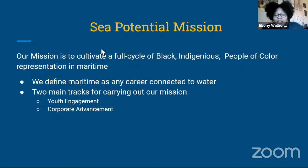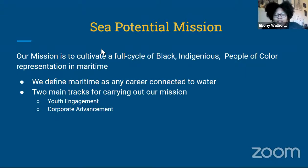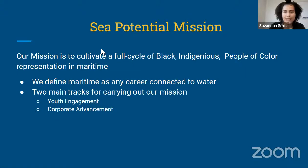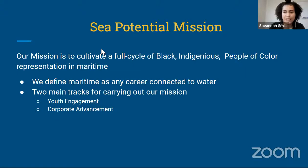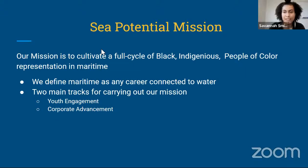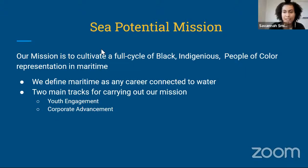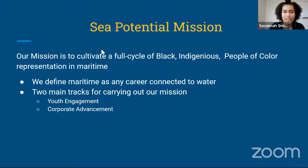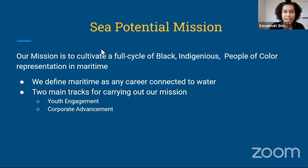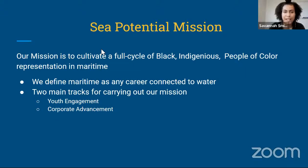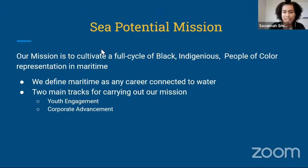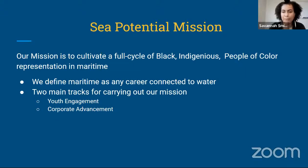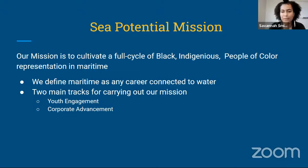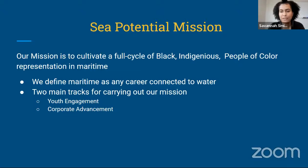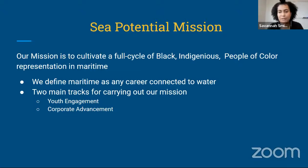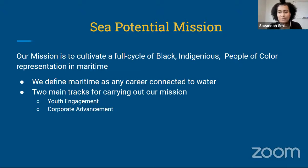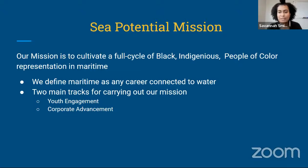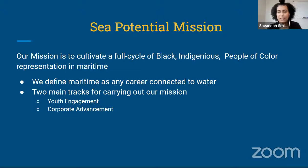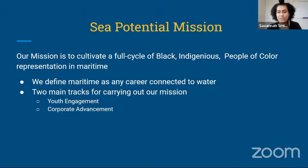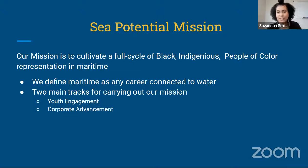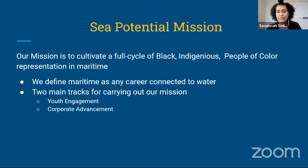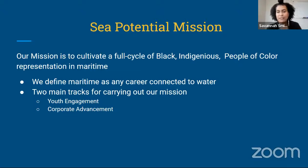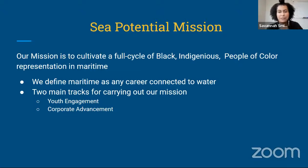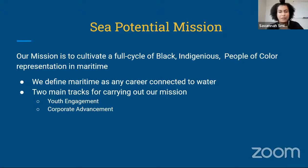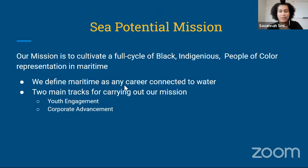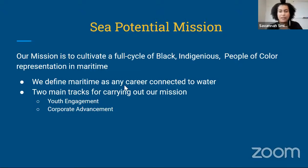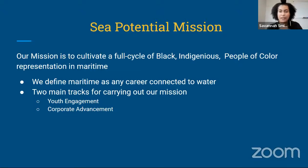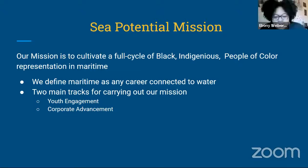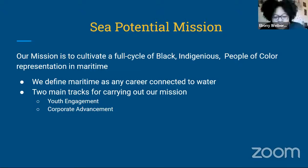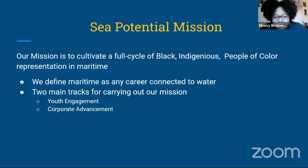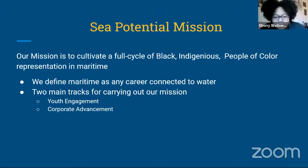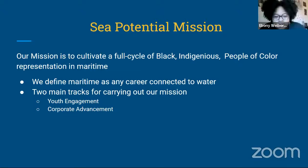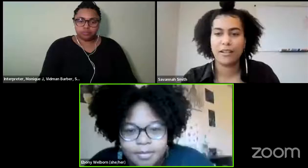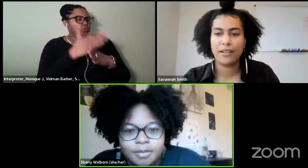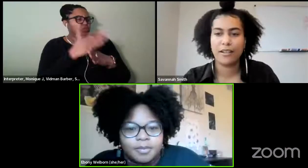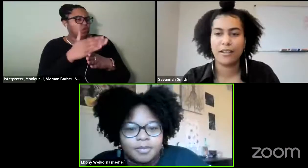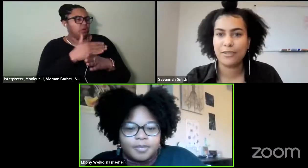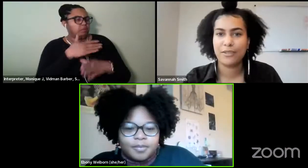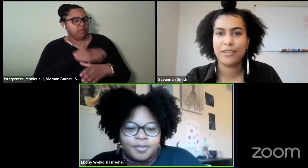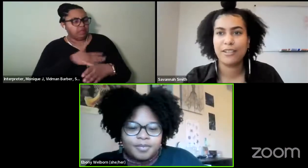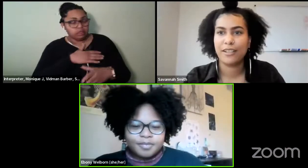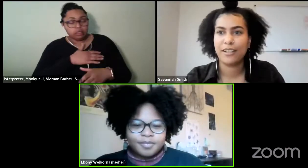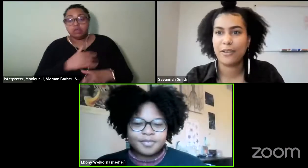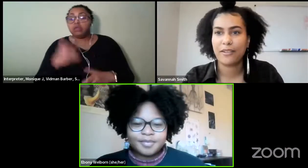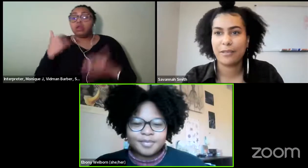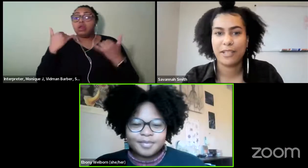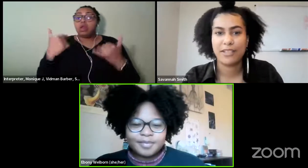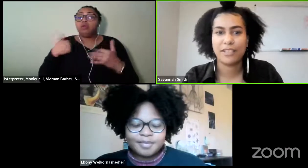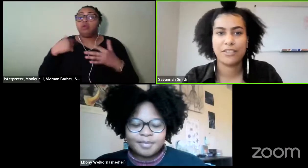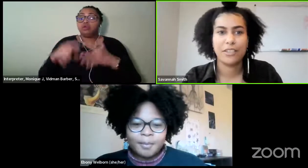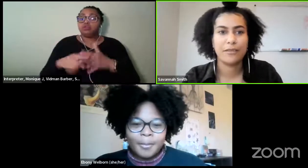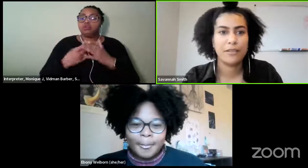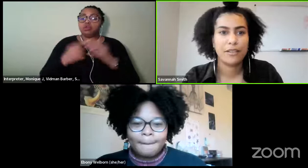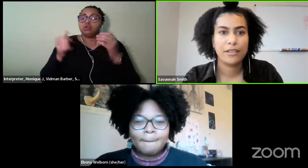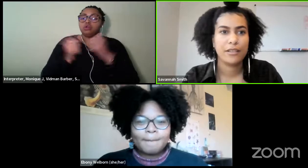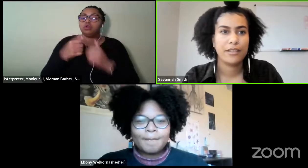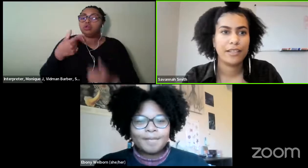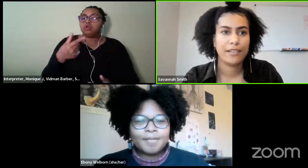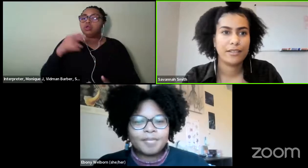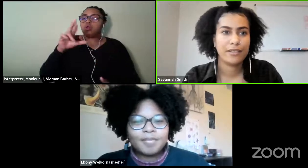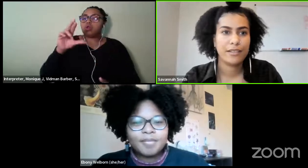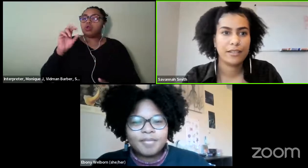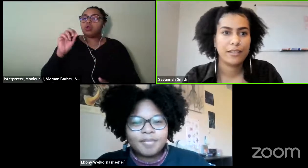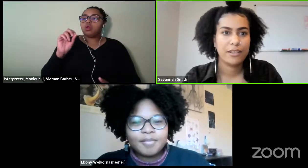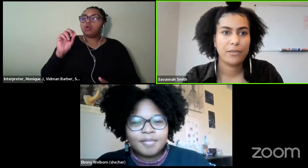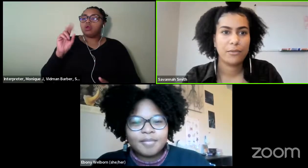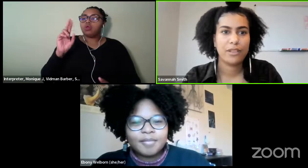And so to get us started, actually, Ebony, if you can stop sharing the screen. Oh, yes. We're going to go into a grounding meditation